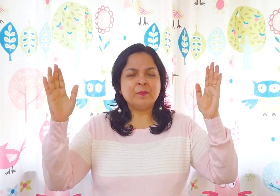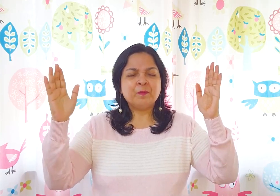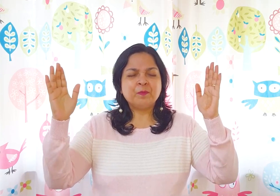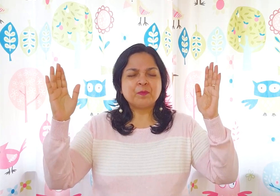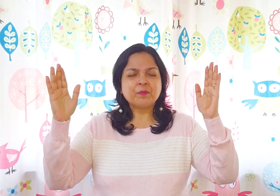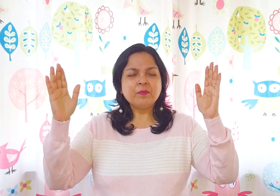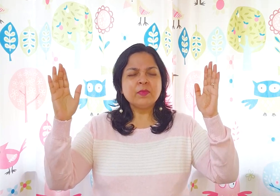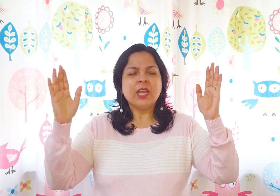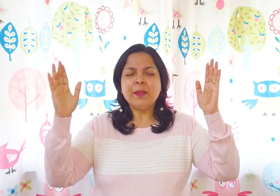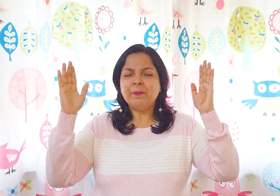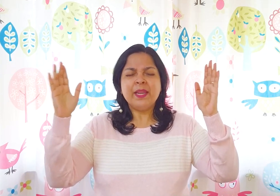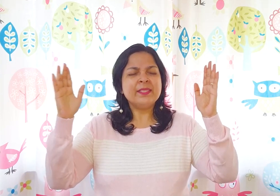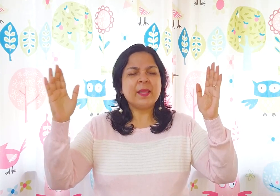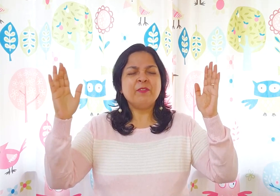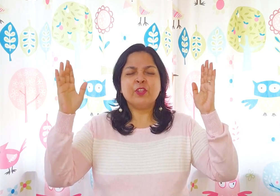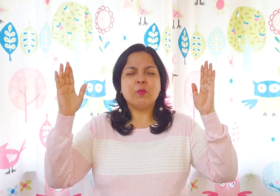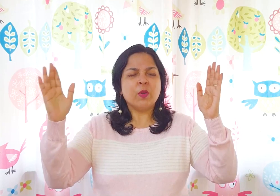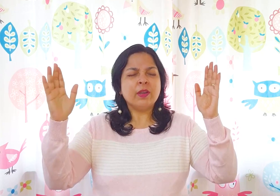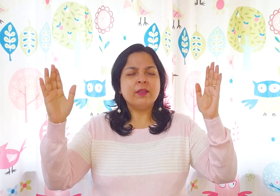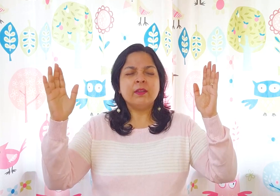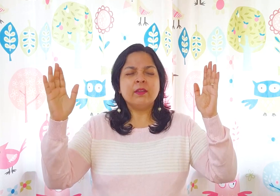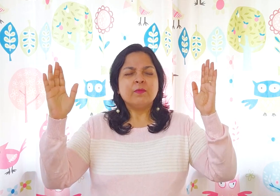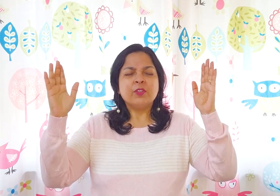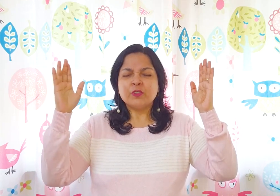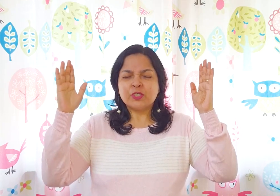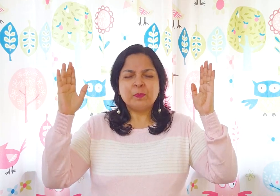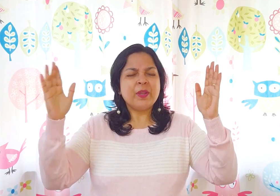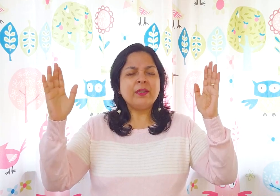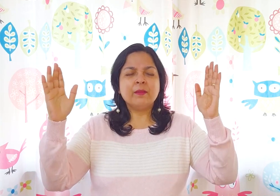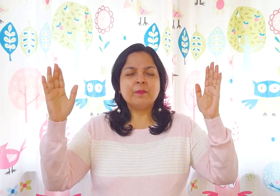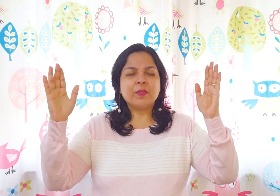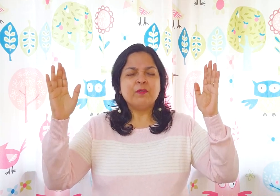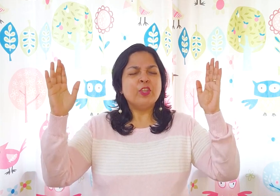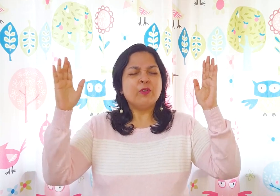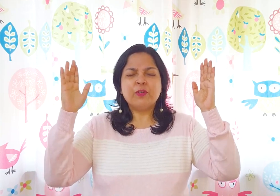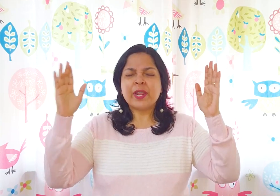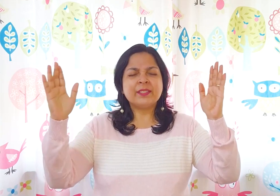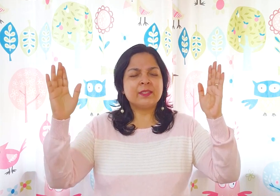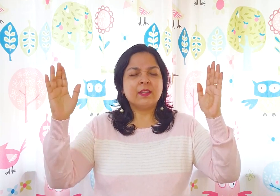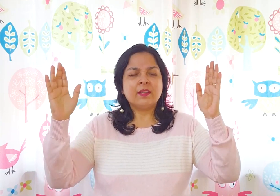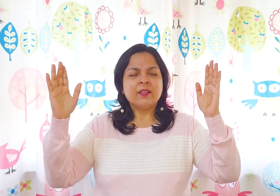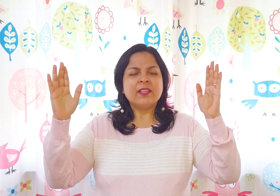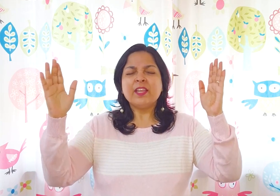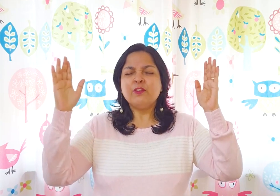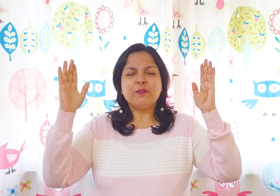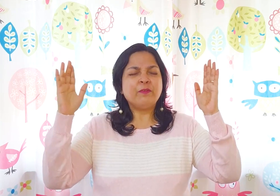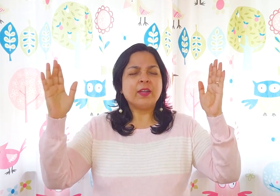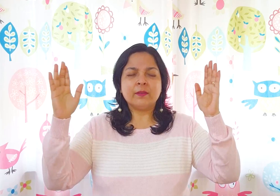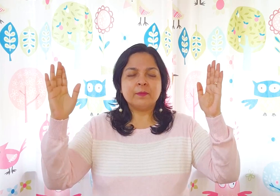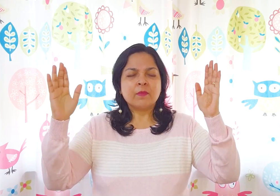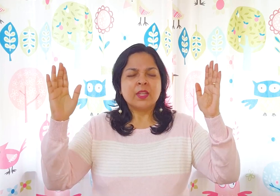protected. I bless them with your word, your spirit, with your grace. Thank